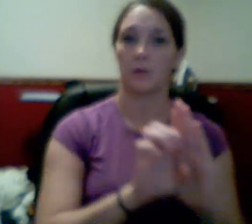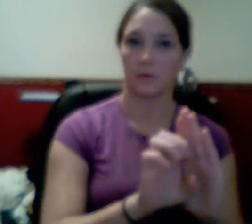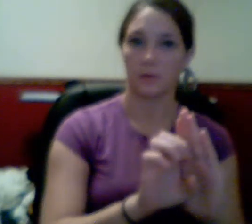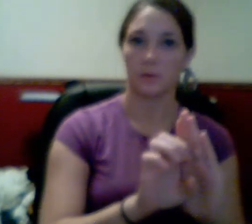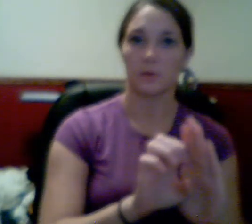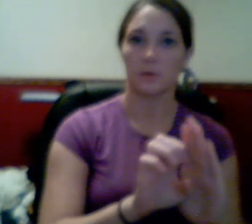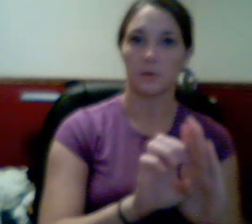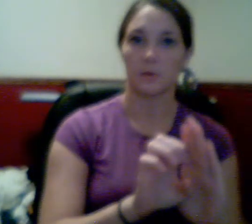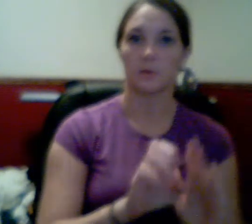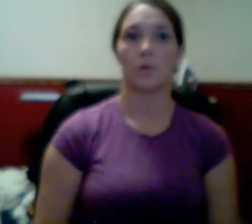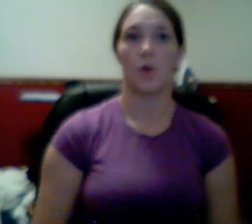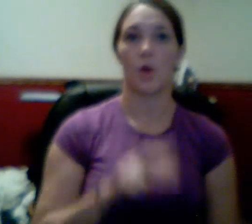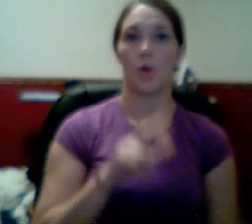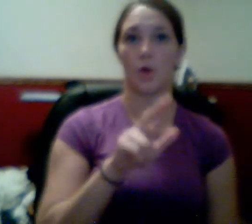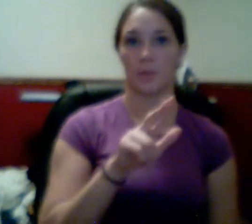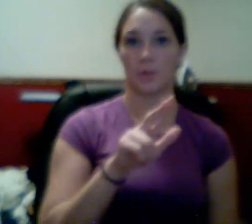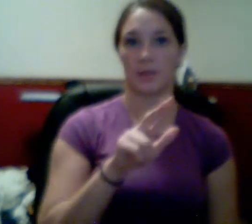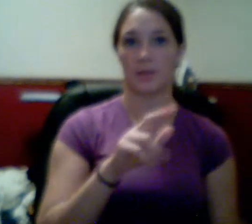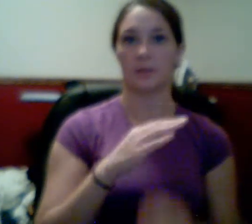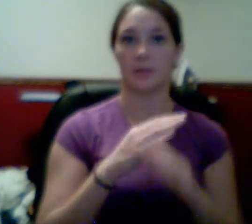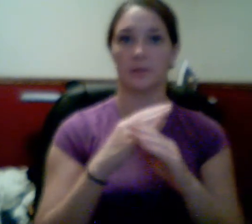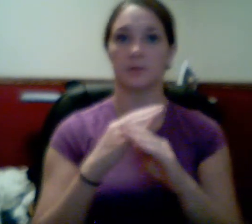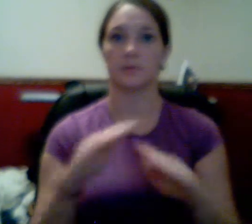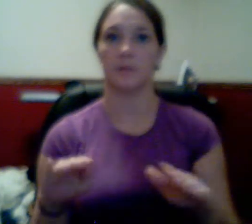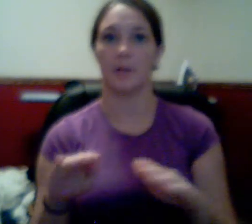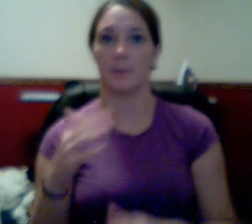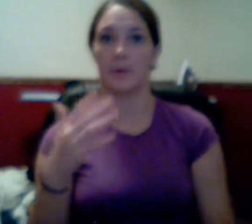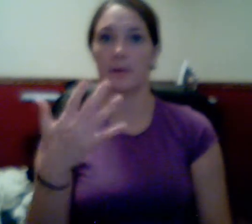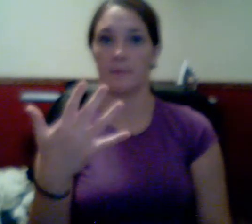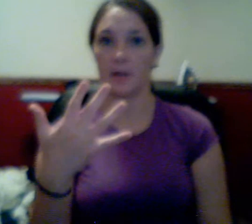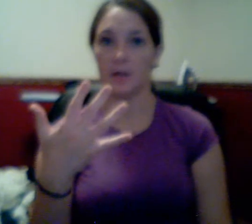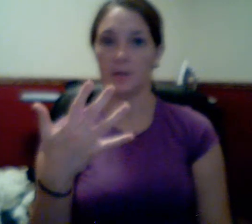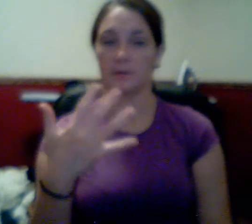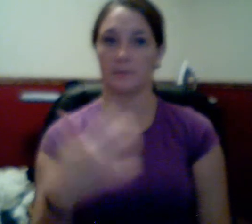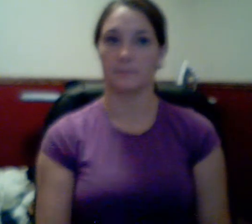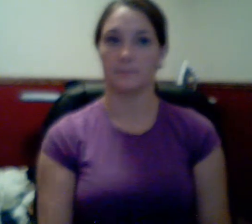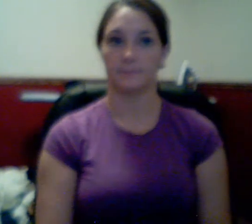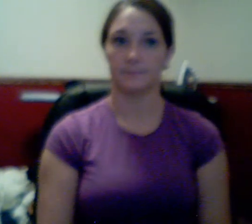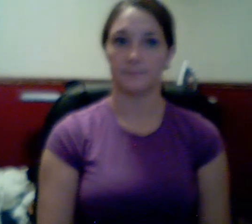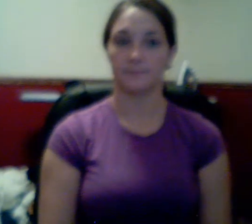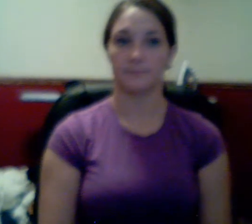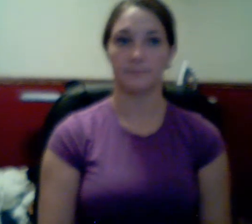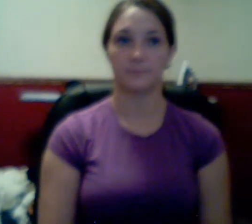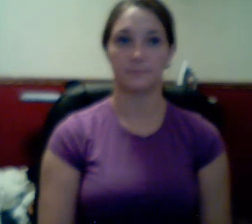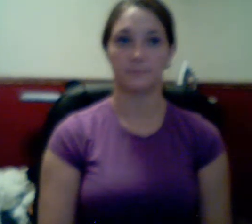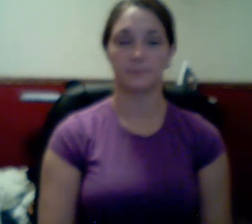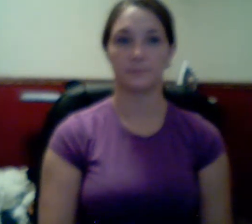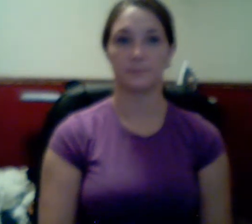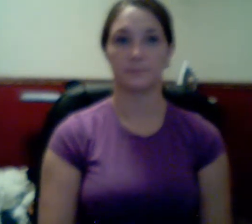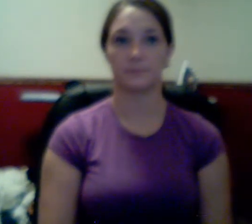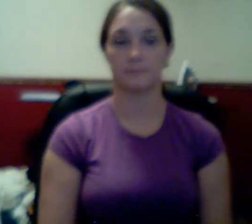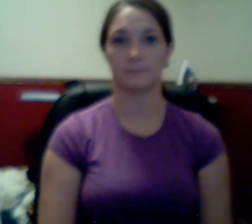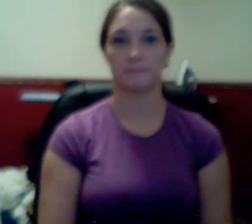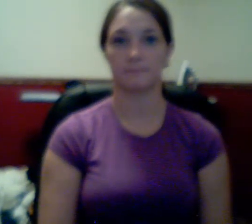3 divided by 5 in the calculator, I would just type in